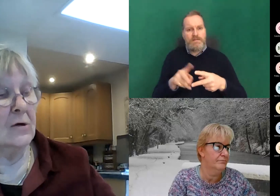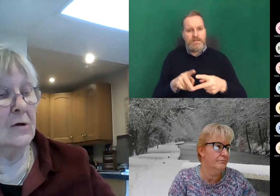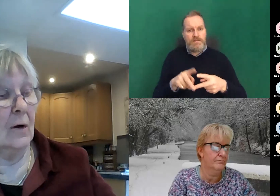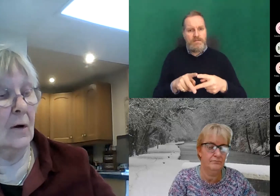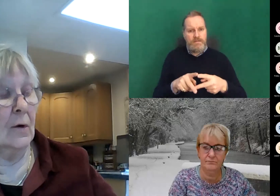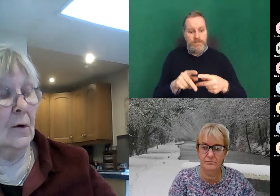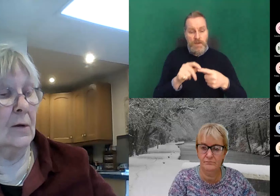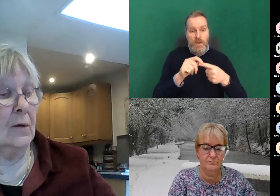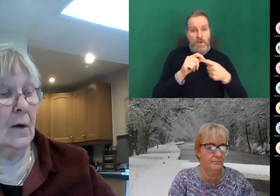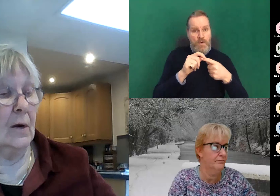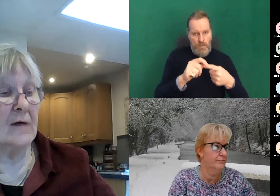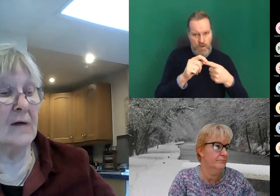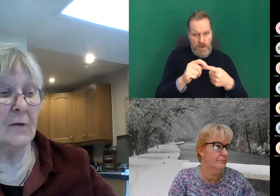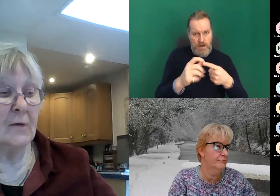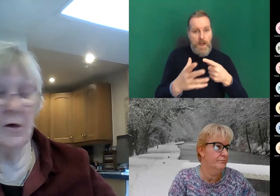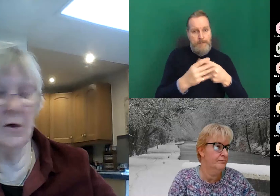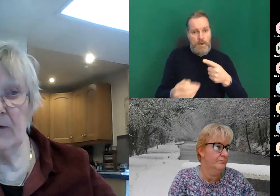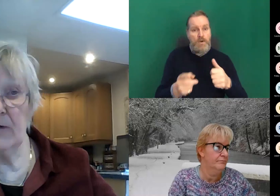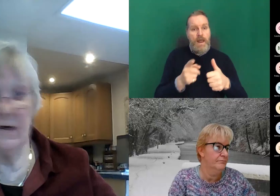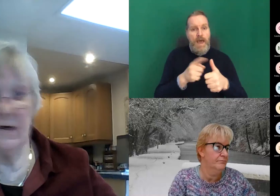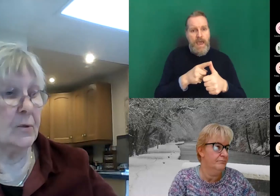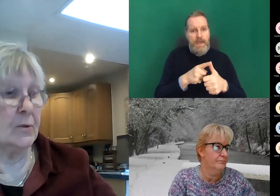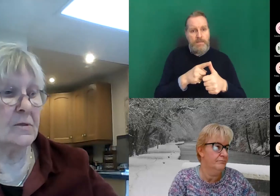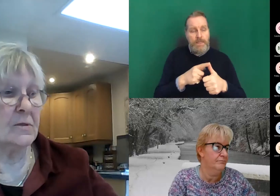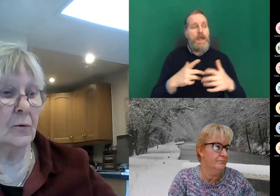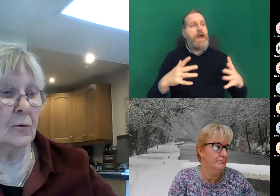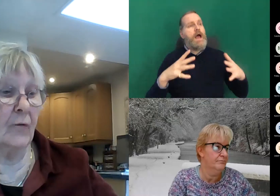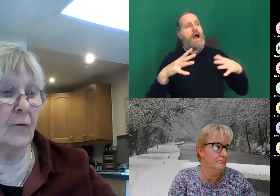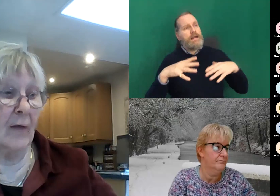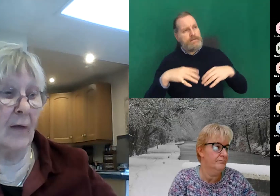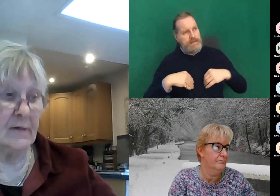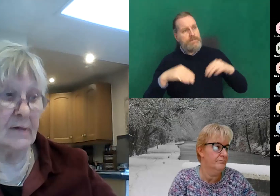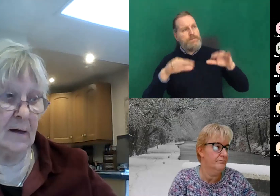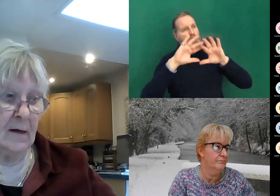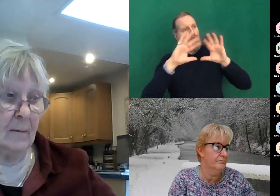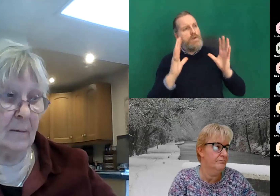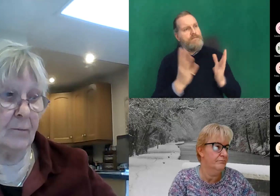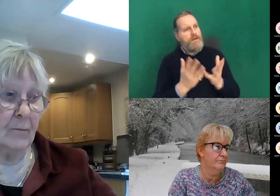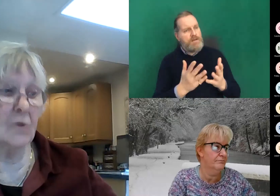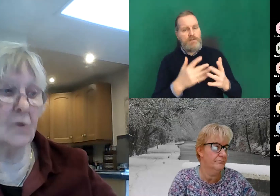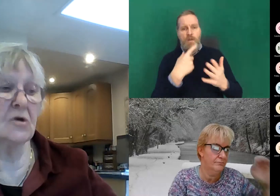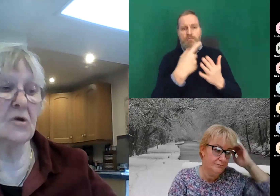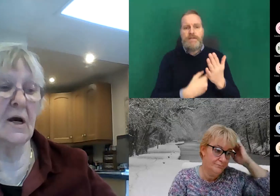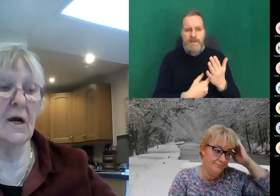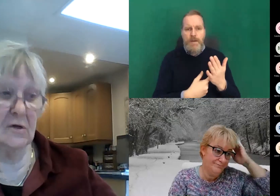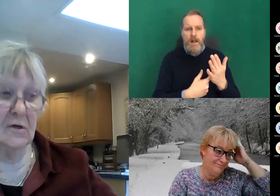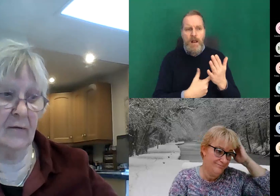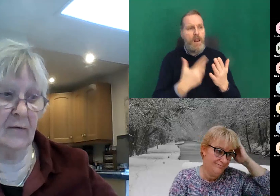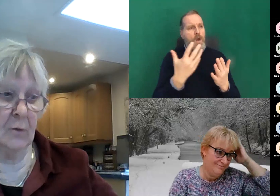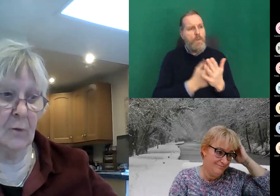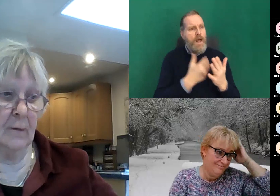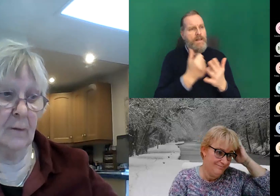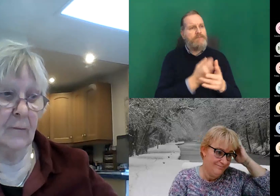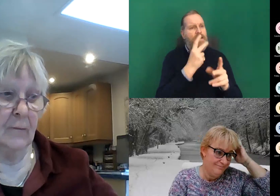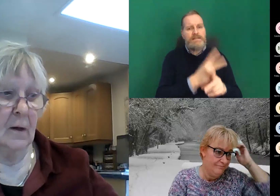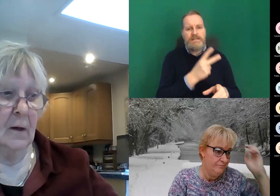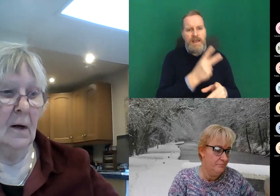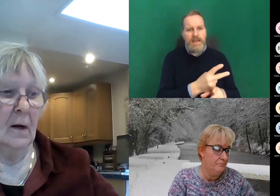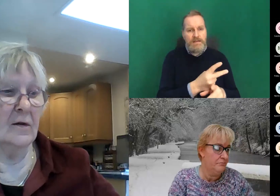Model A, I should call it, accepted the universalist principle of the welfare state, but wanted to change the service